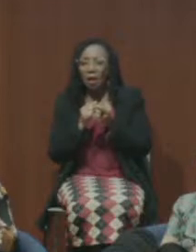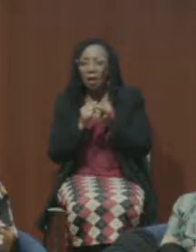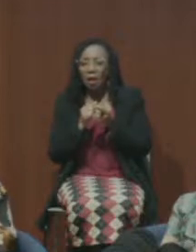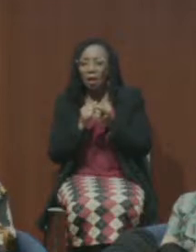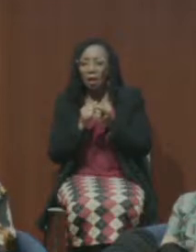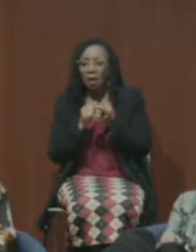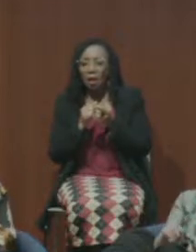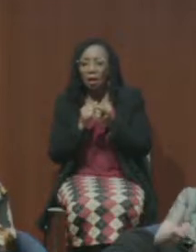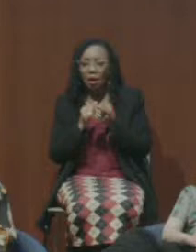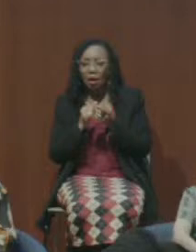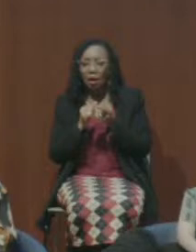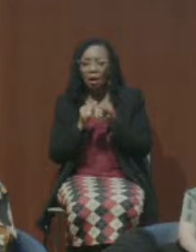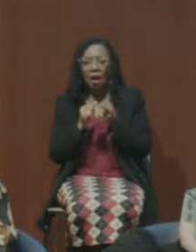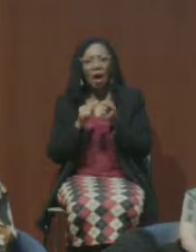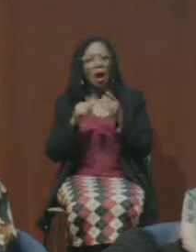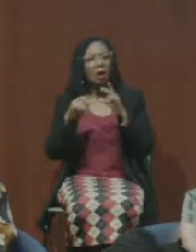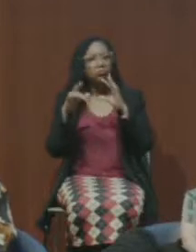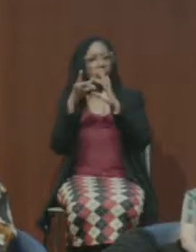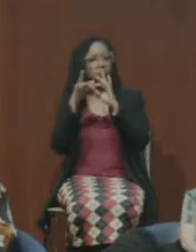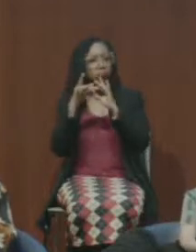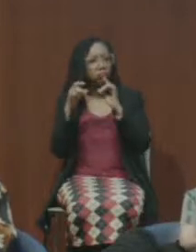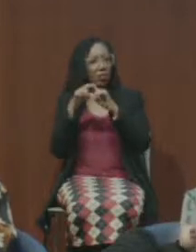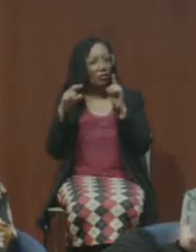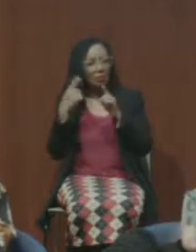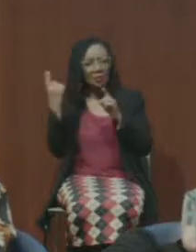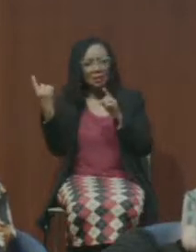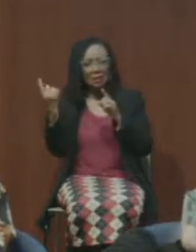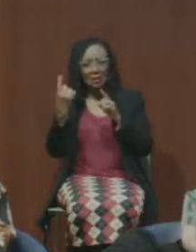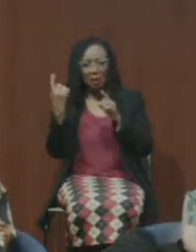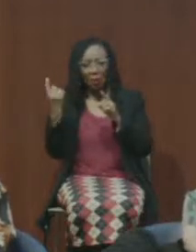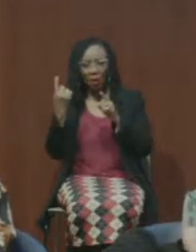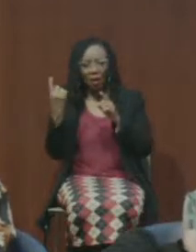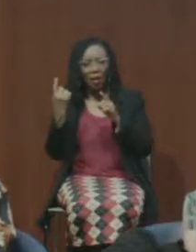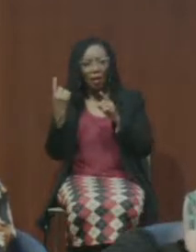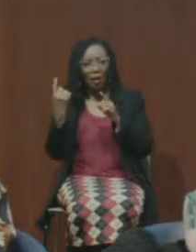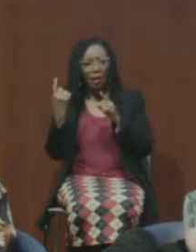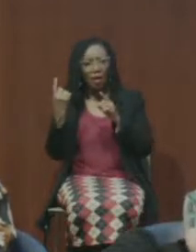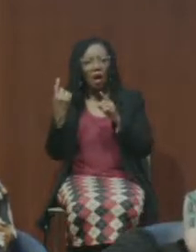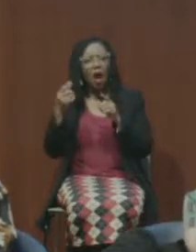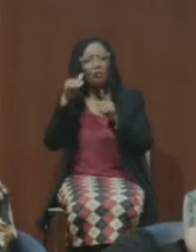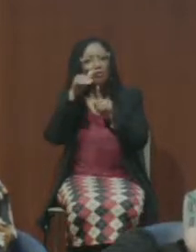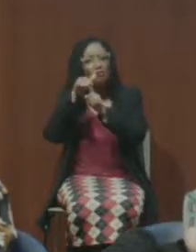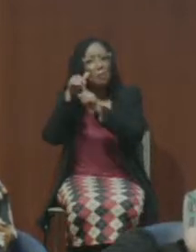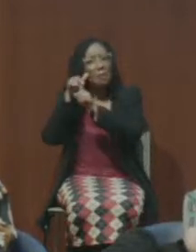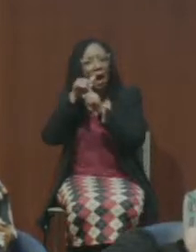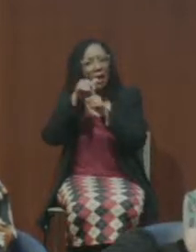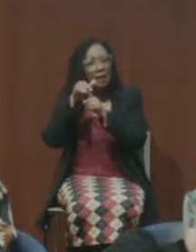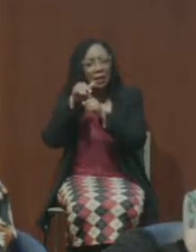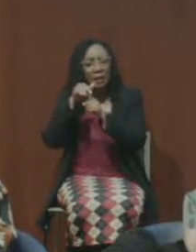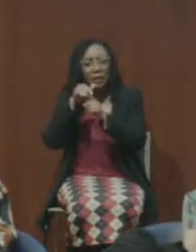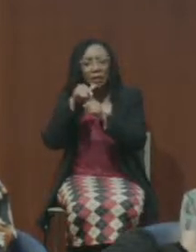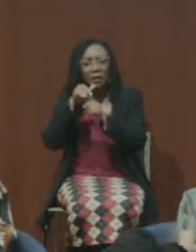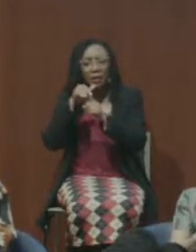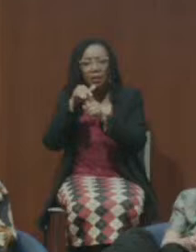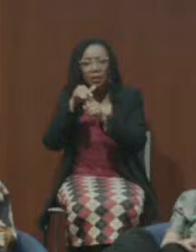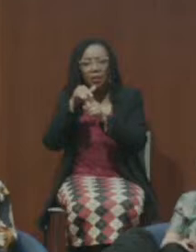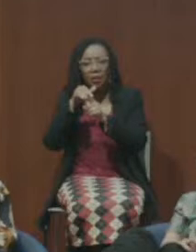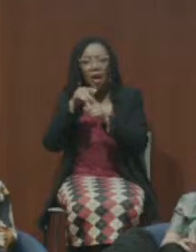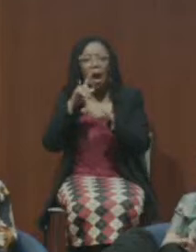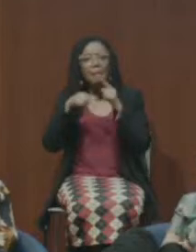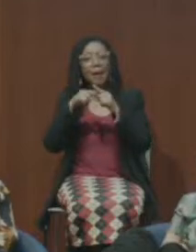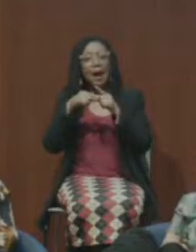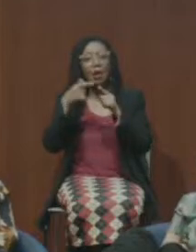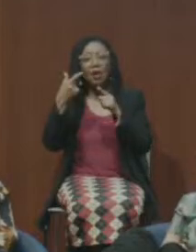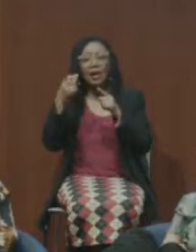Rawan, because again, I just want to bring that the importance of reminding us ourselves that in terms of